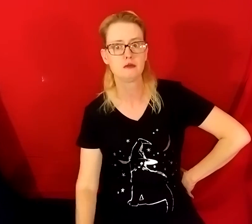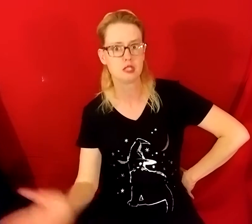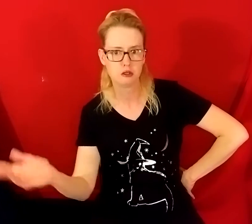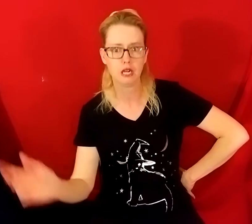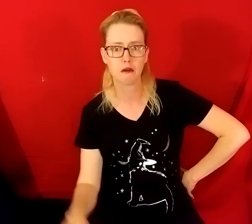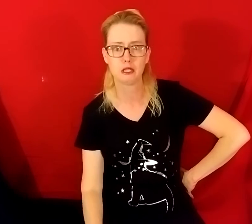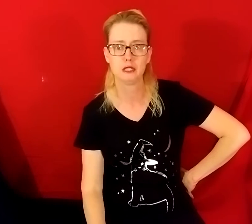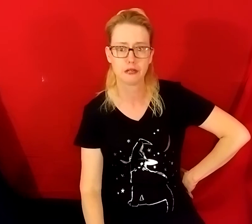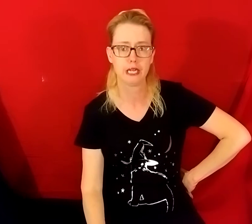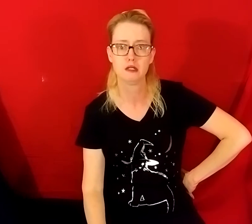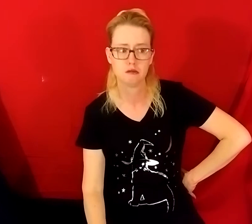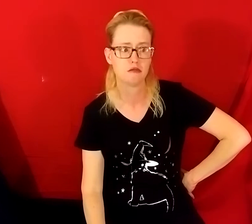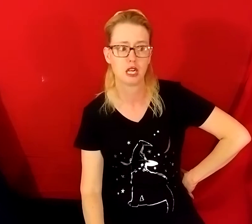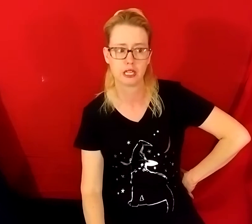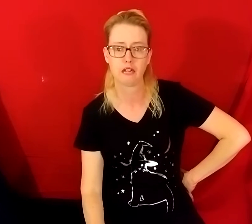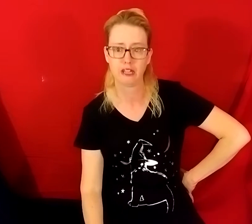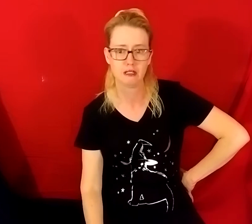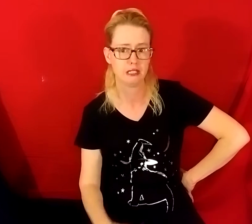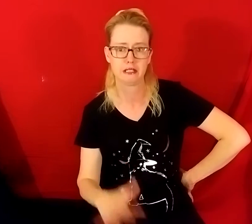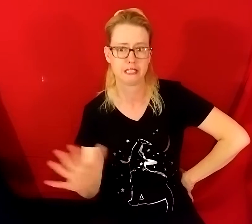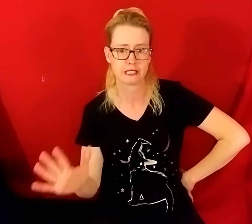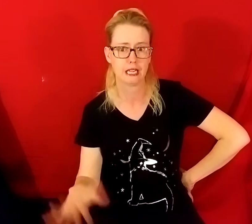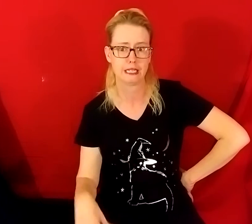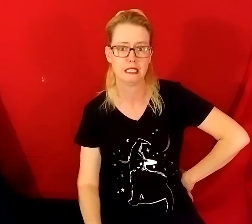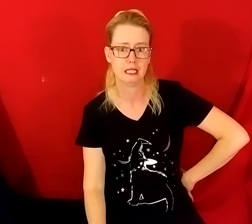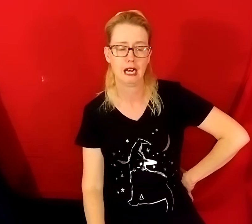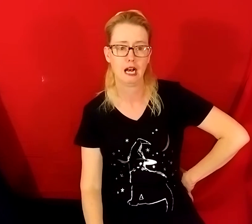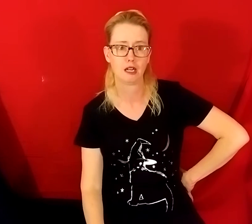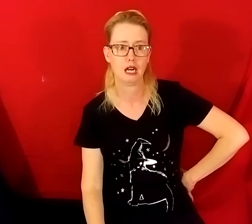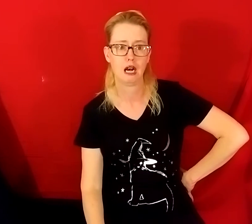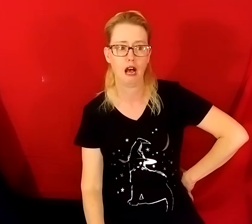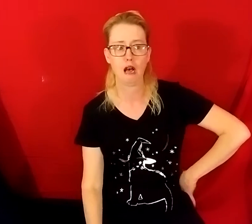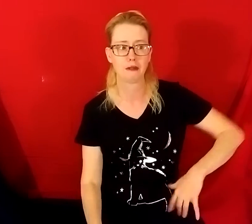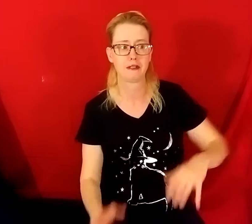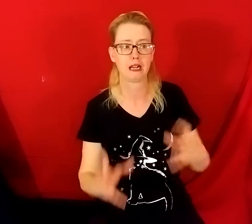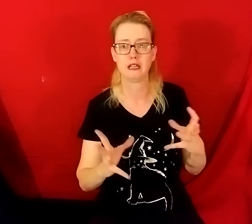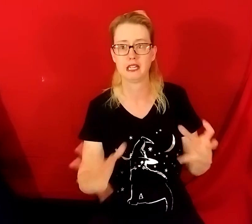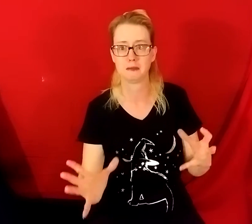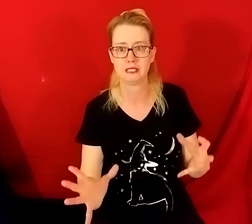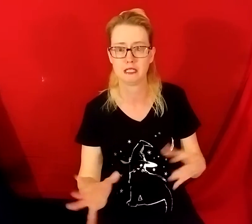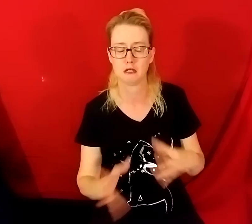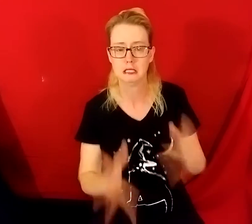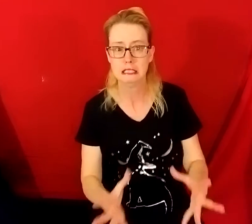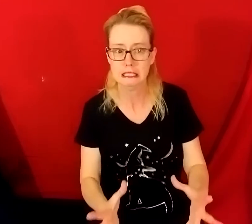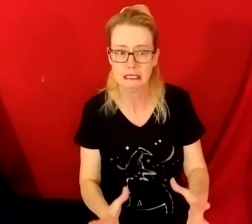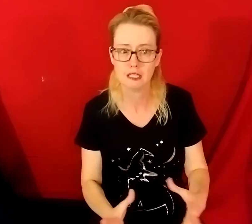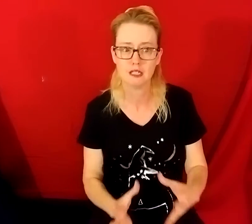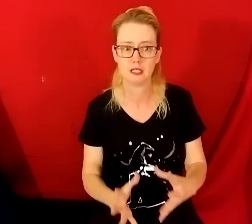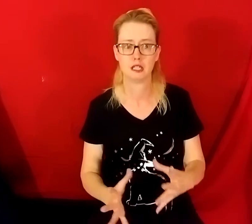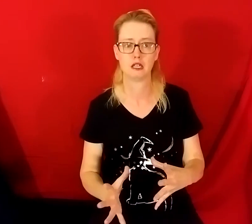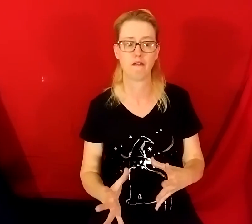And I'm going, okay, I gotcha, this is exciting. I'm, I'm just like on the edge of my seat going, you'll fall!